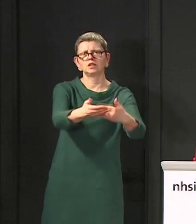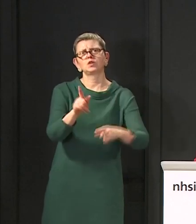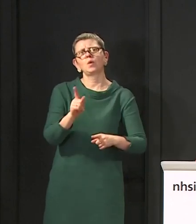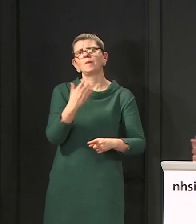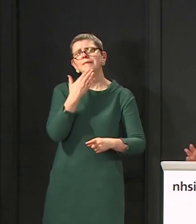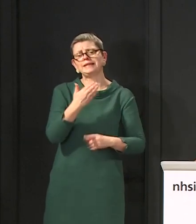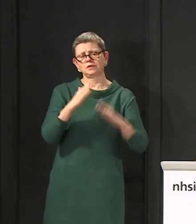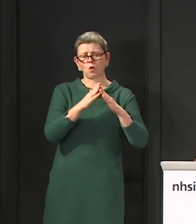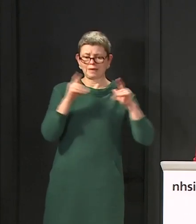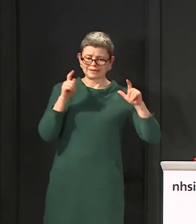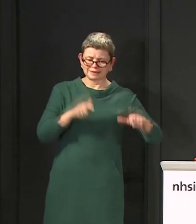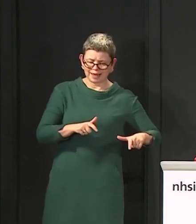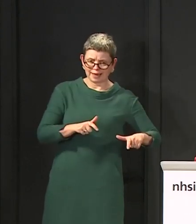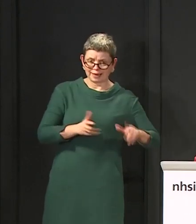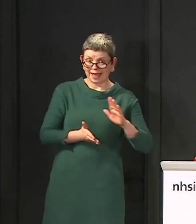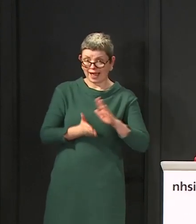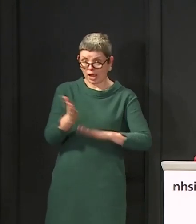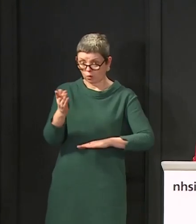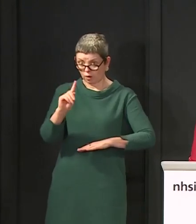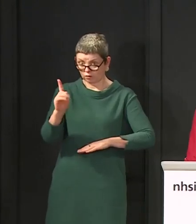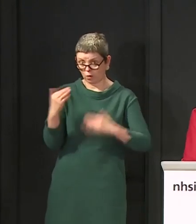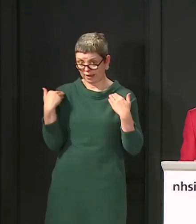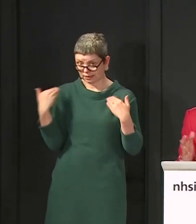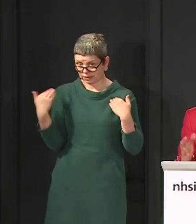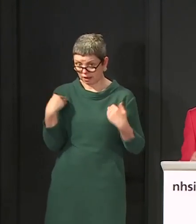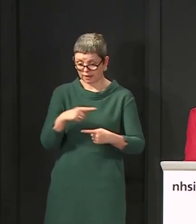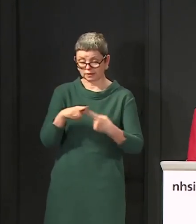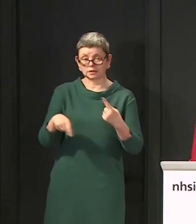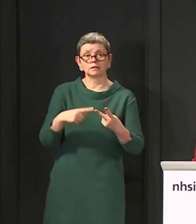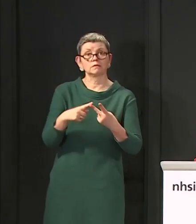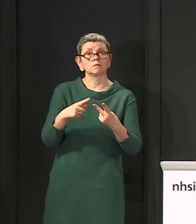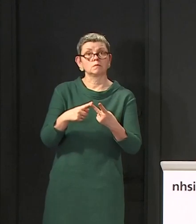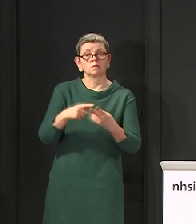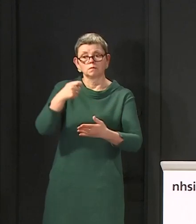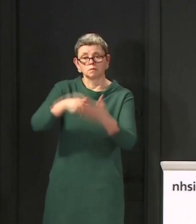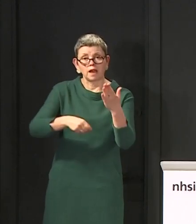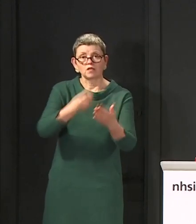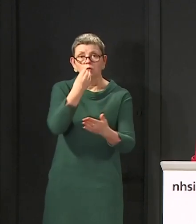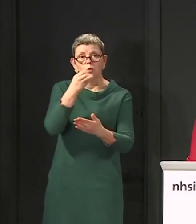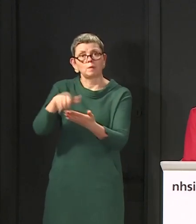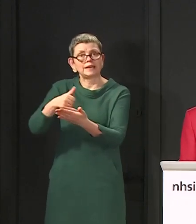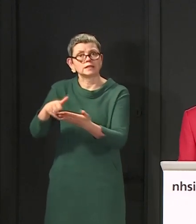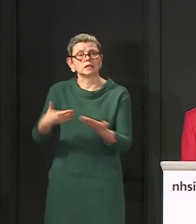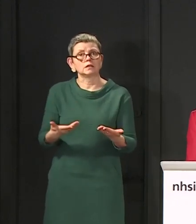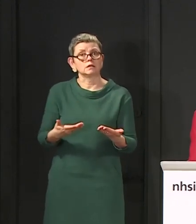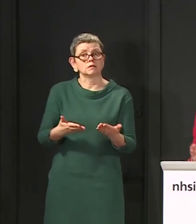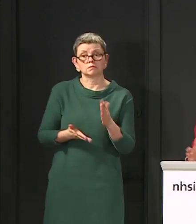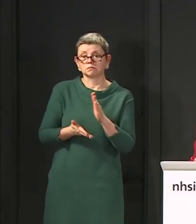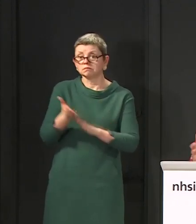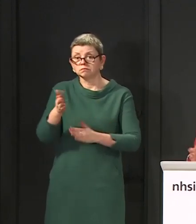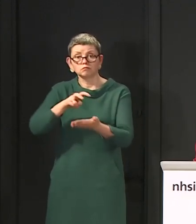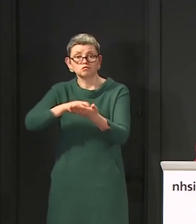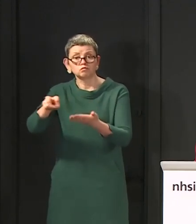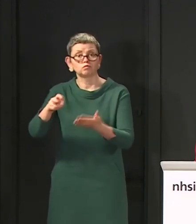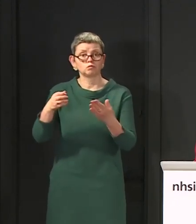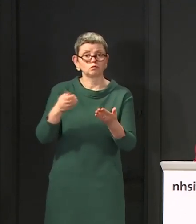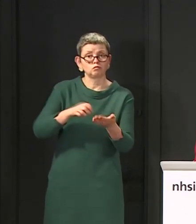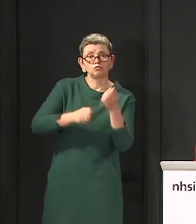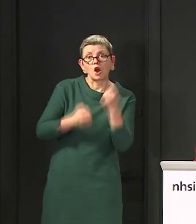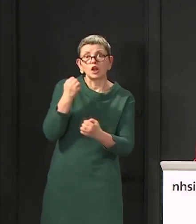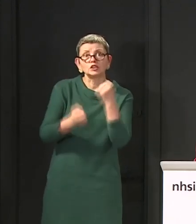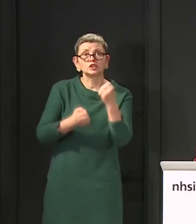or medicines or exercising. Go for walks or runs more than once a day if you want to. It's good for your health and your physical